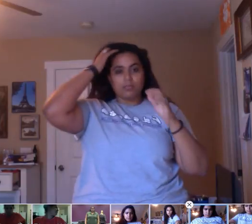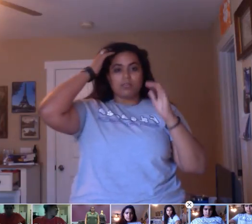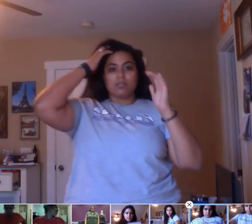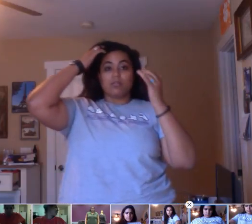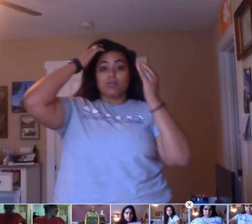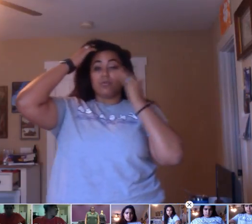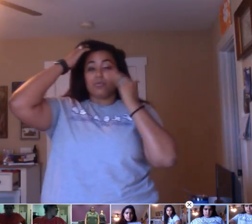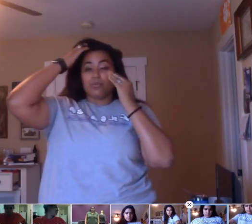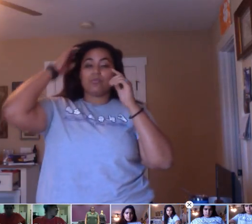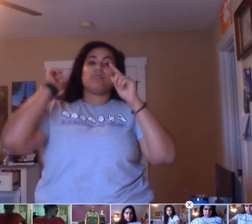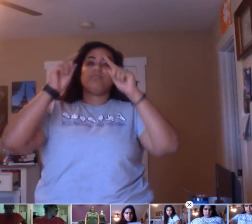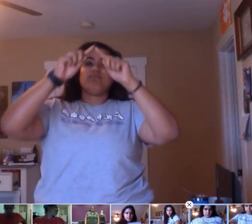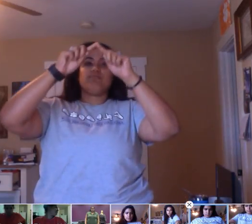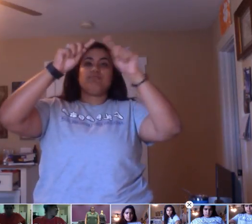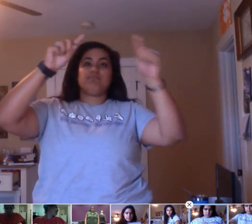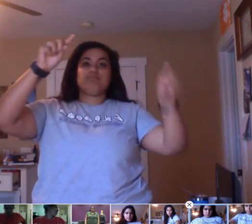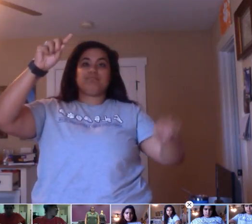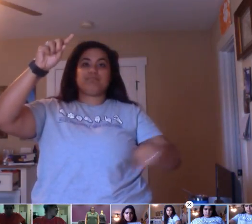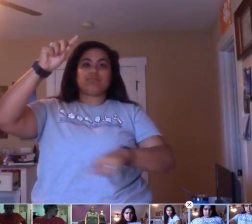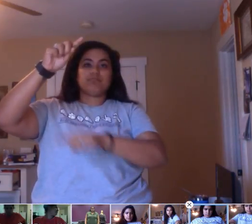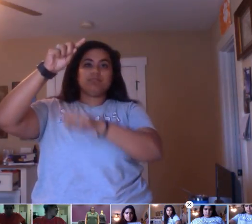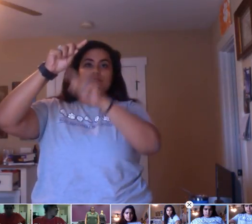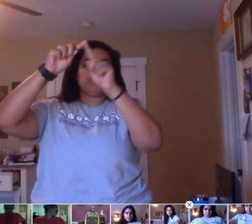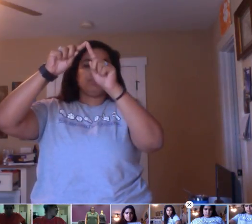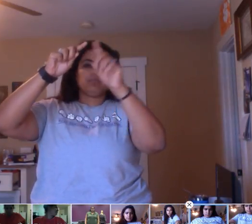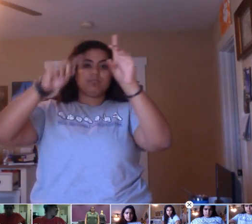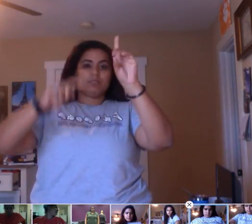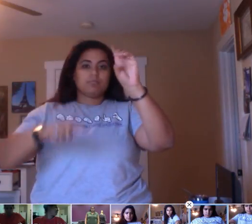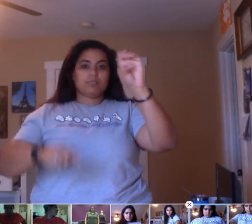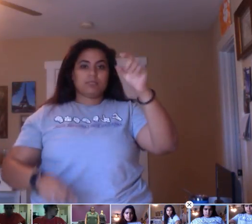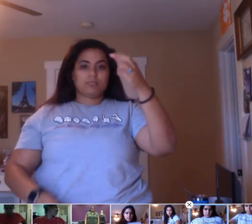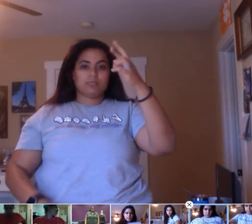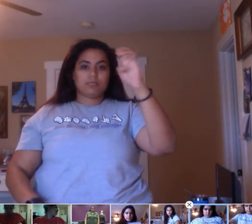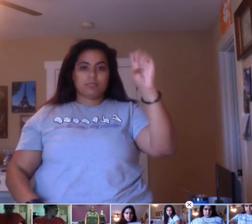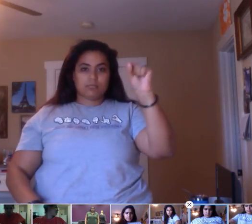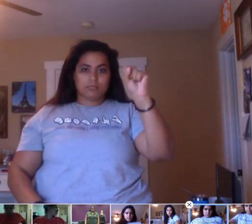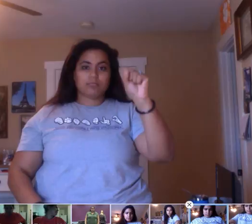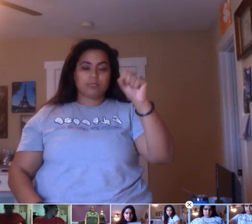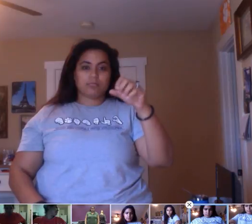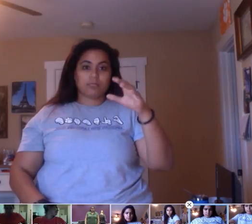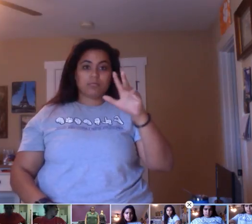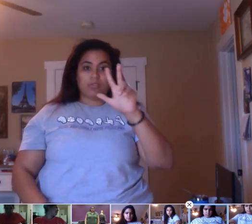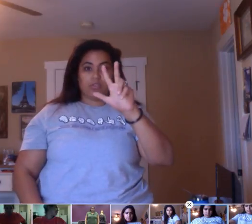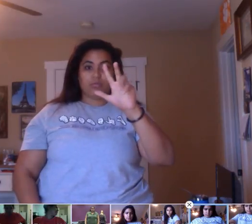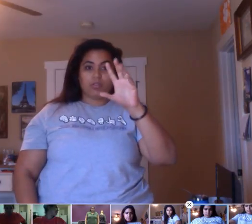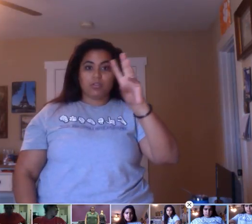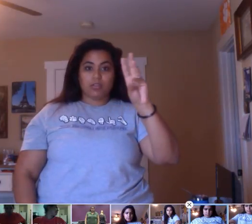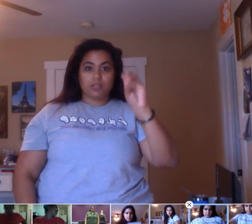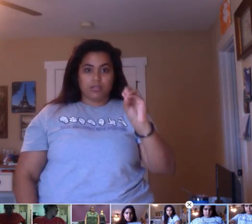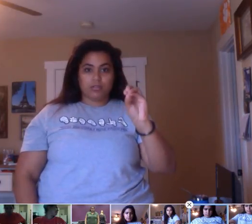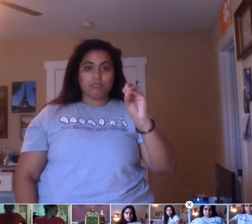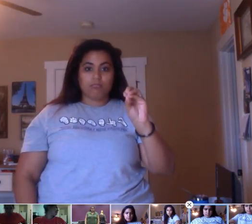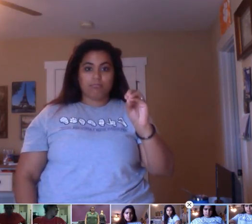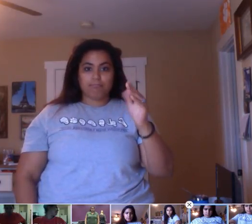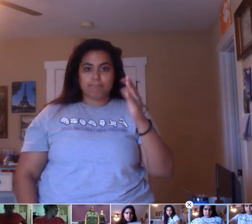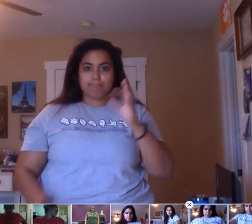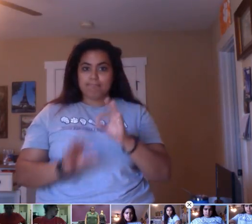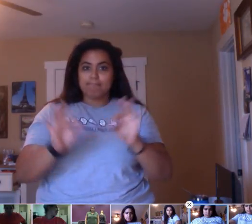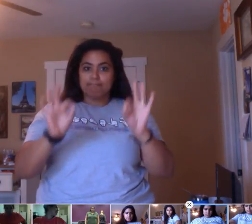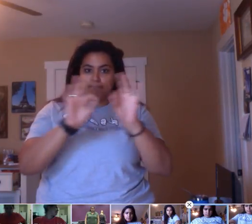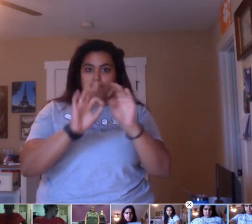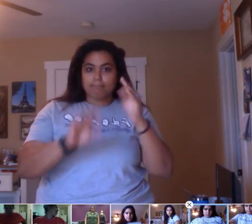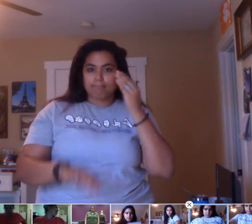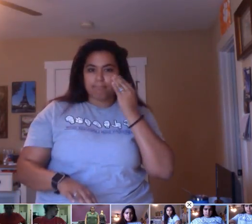225 degrees on the other side of that angle from the other perspective. So a circle has 360 degrees